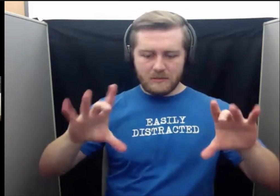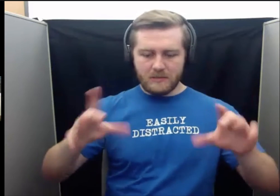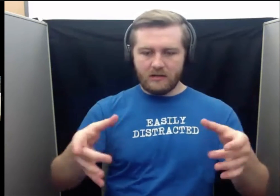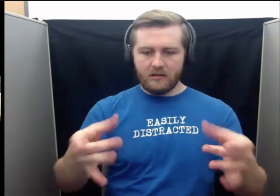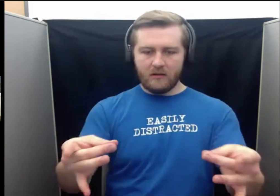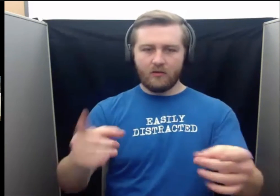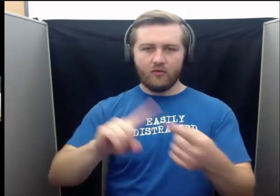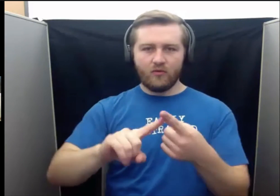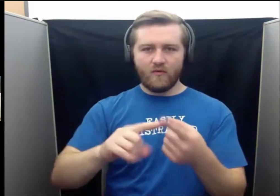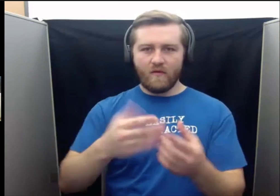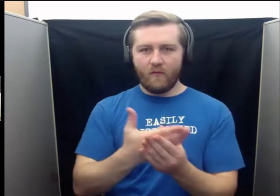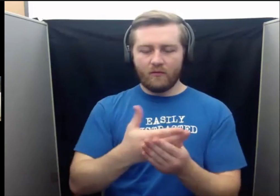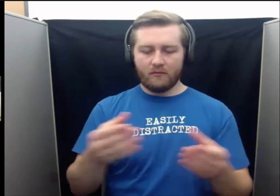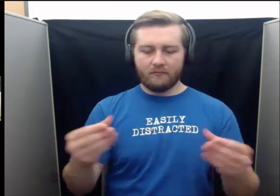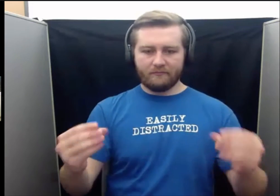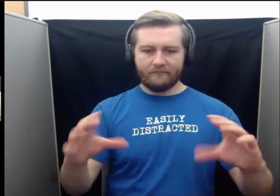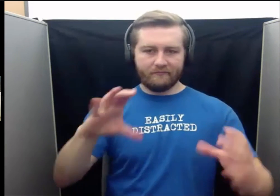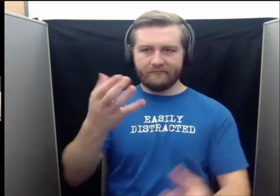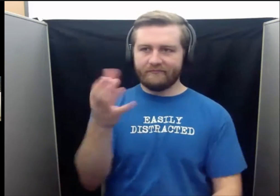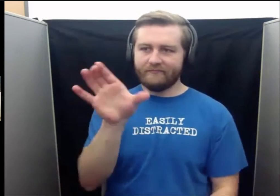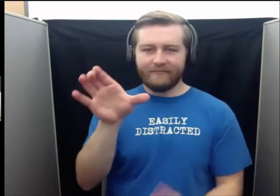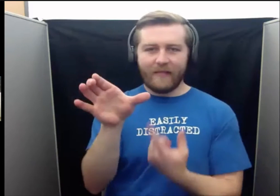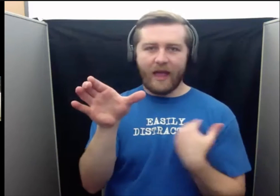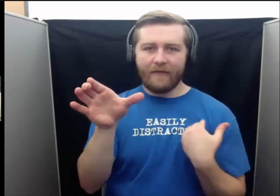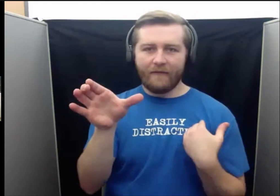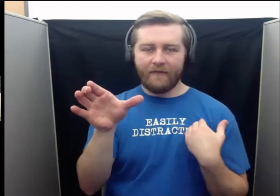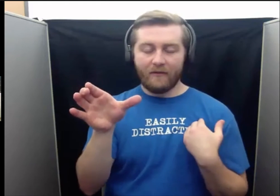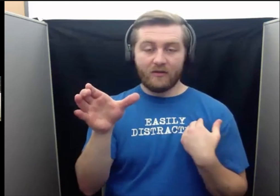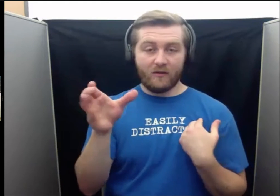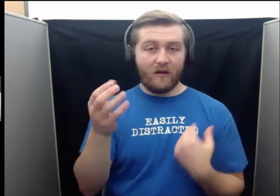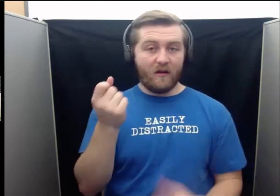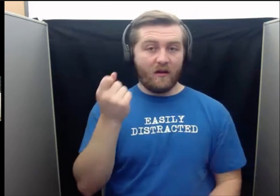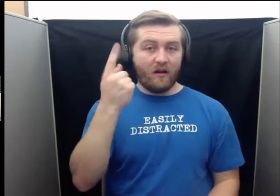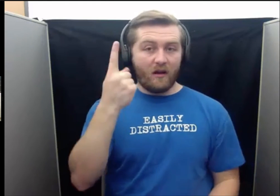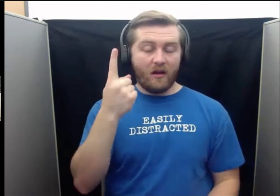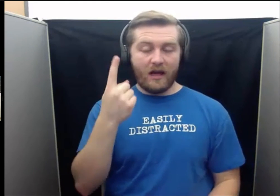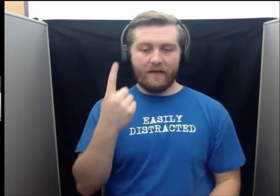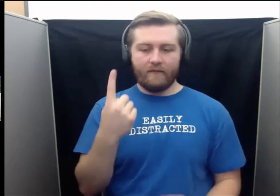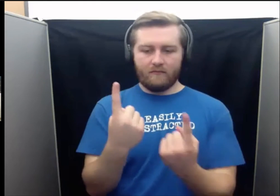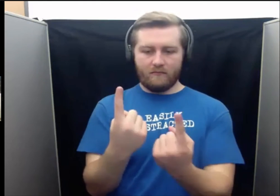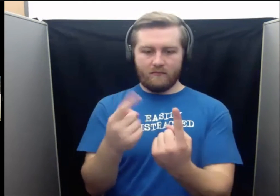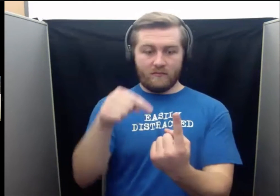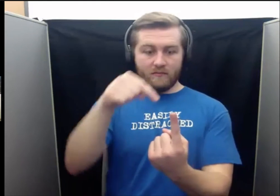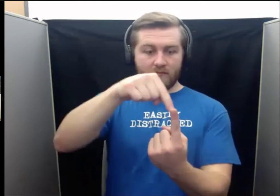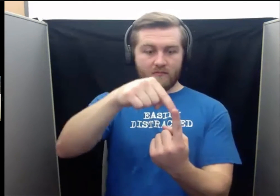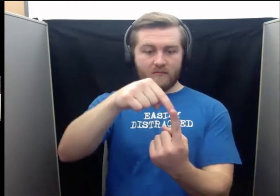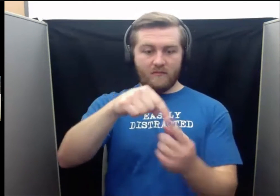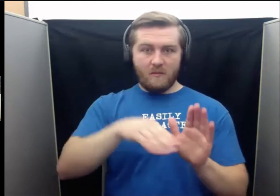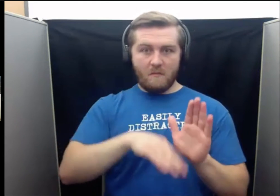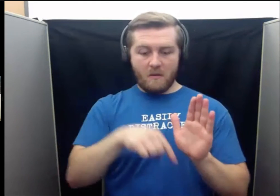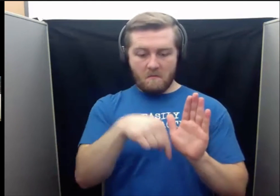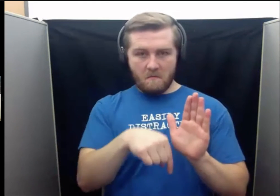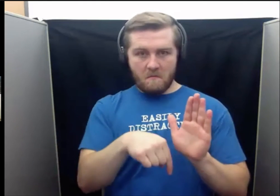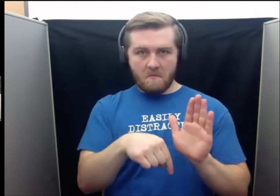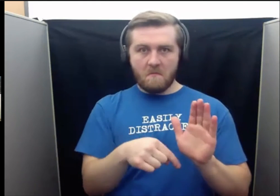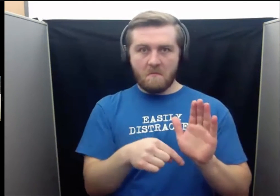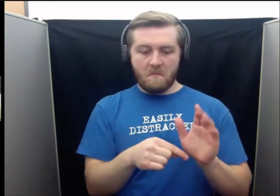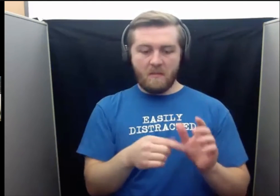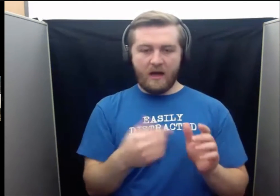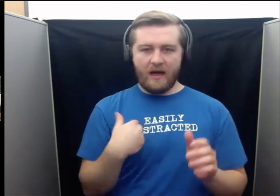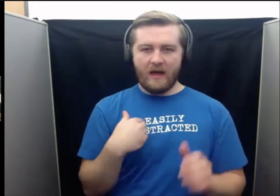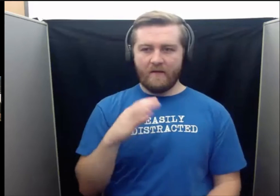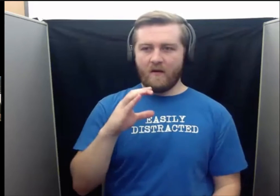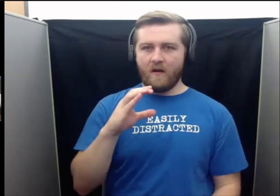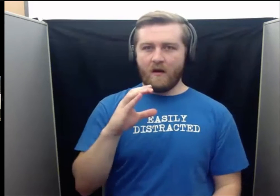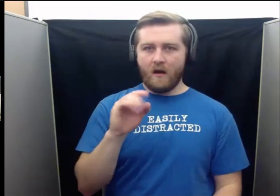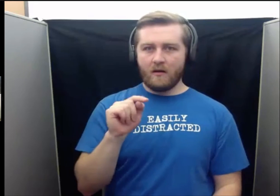this. On one part of the thermometer, I took a bunch of this filter wool, or cotton basically, and wrapped it around there, and